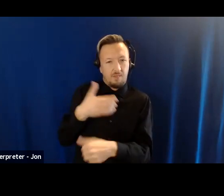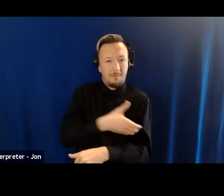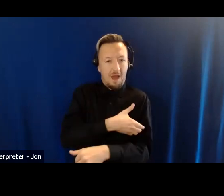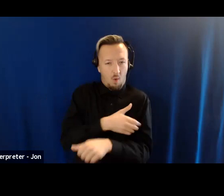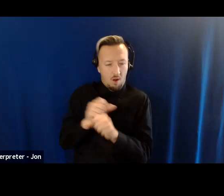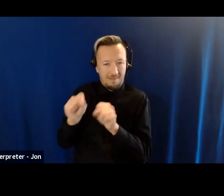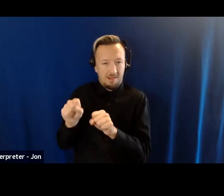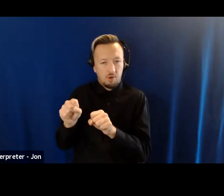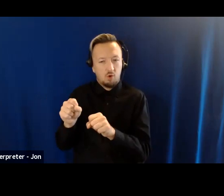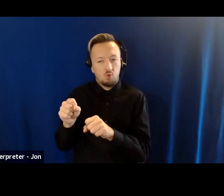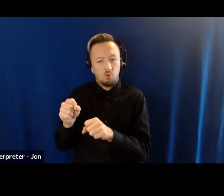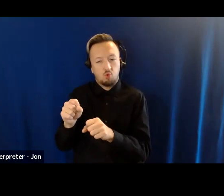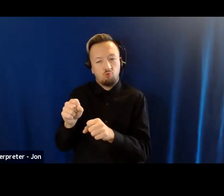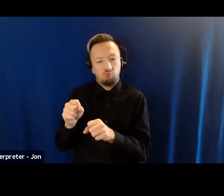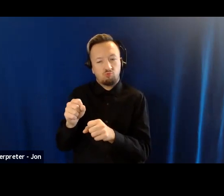fact